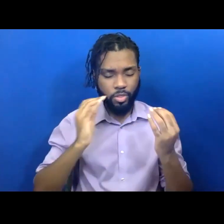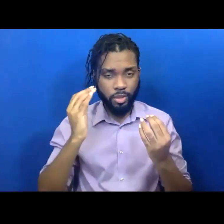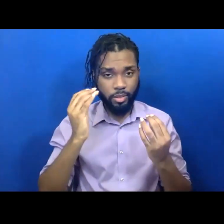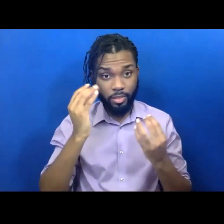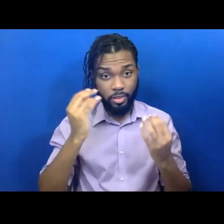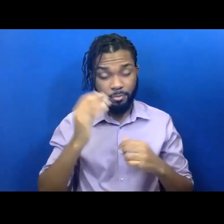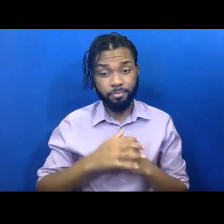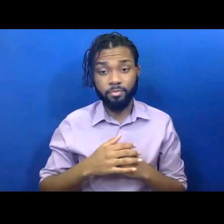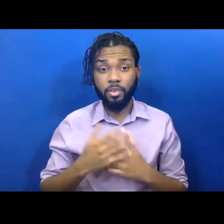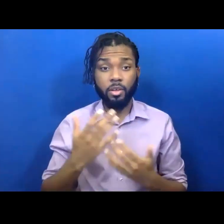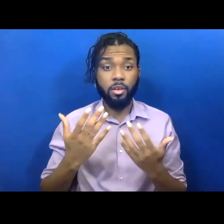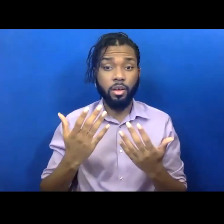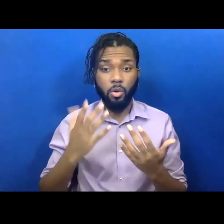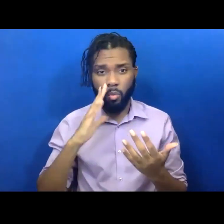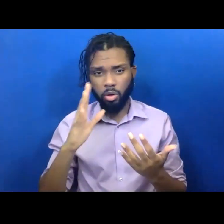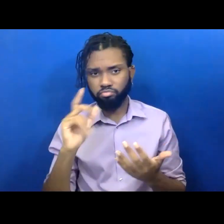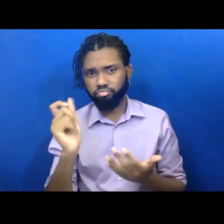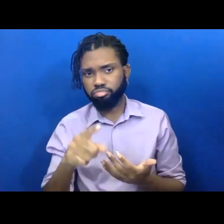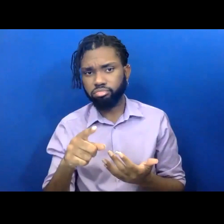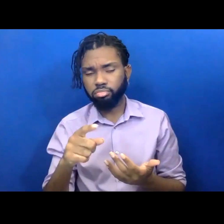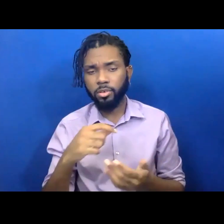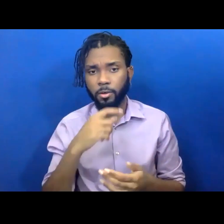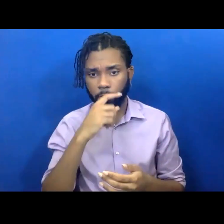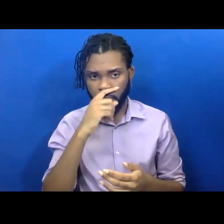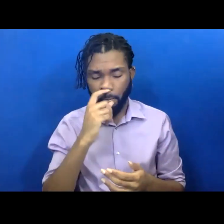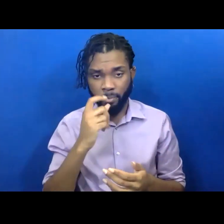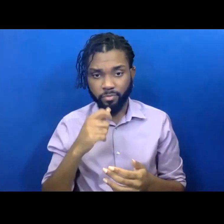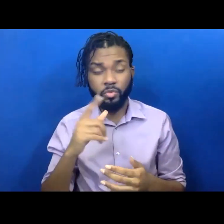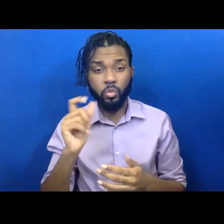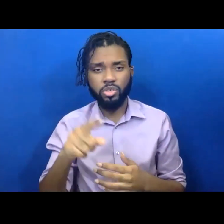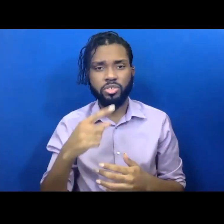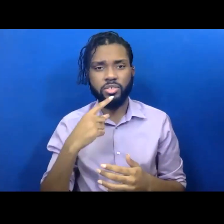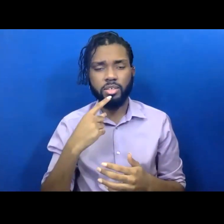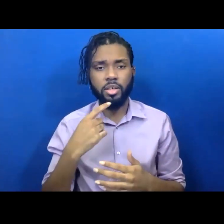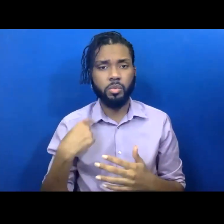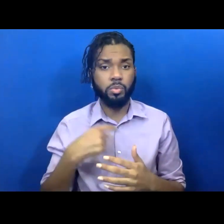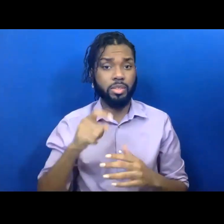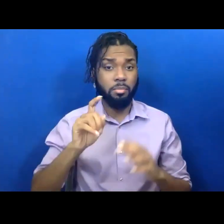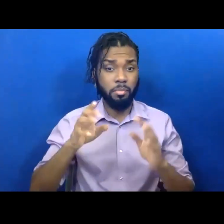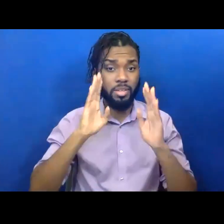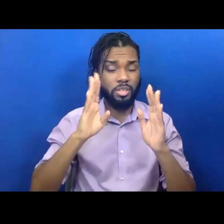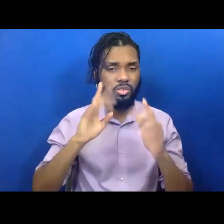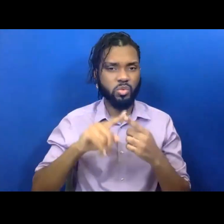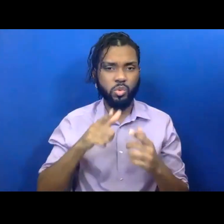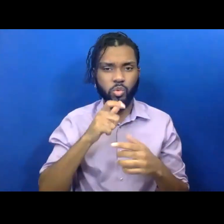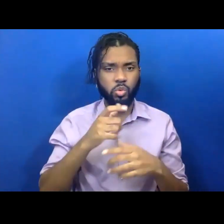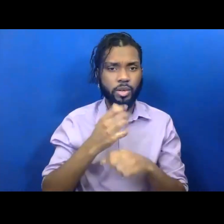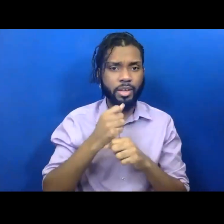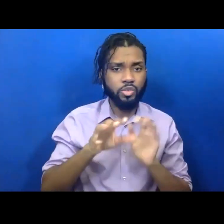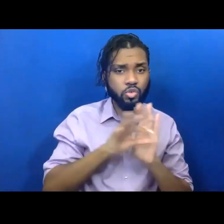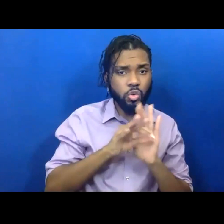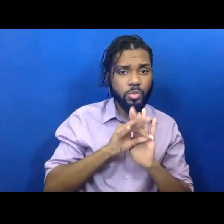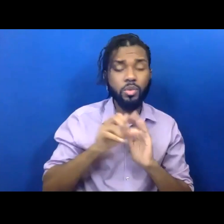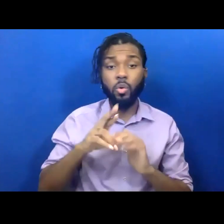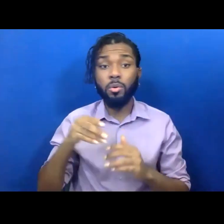answers to. If not, I just want to make sure it's out there. The question says that we need to pay attention to who gets chosen and or paid to